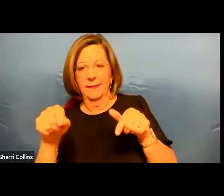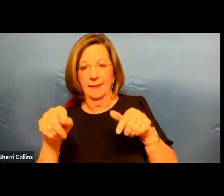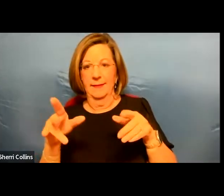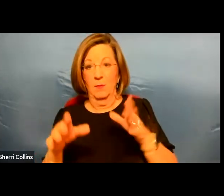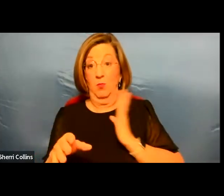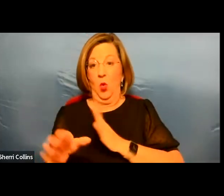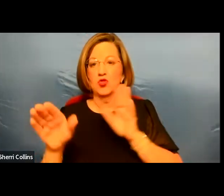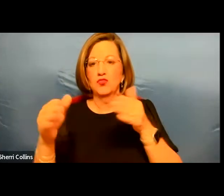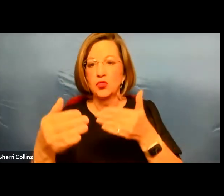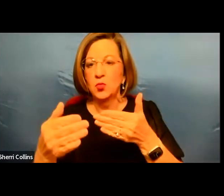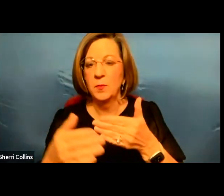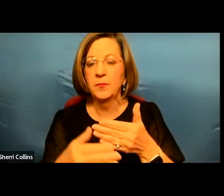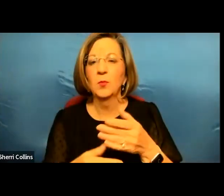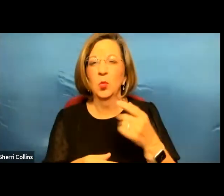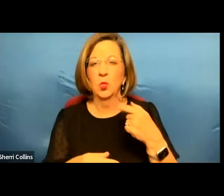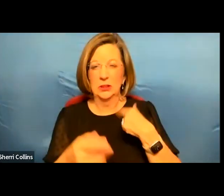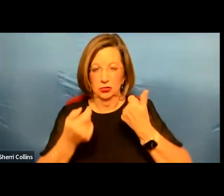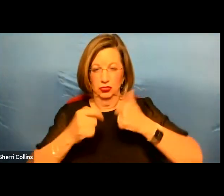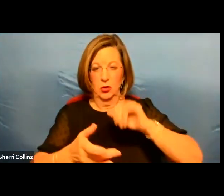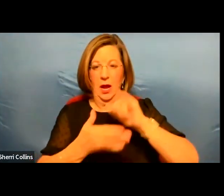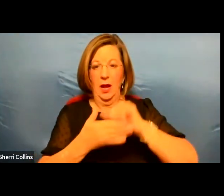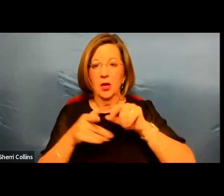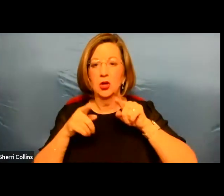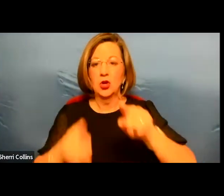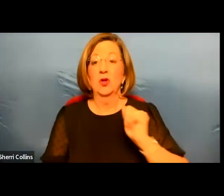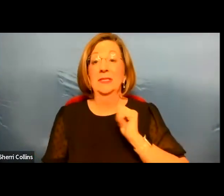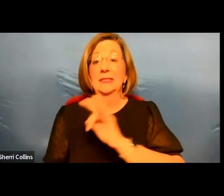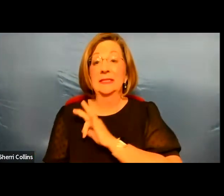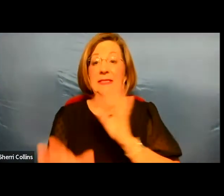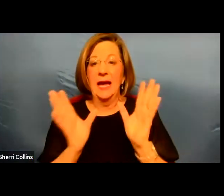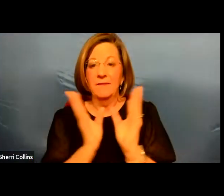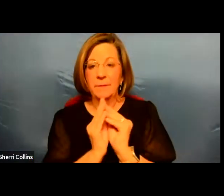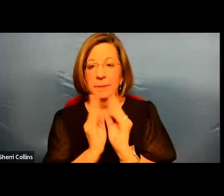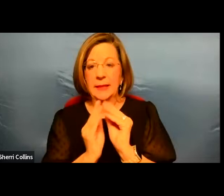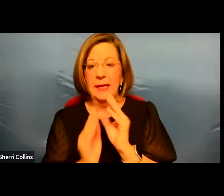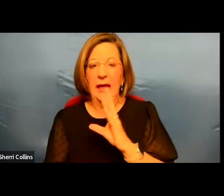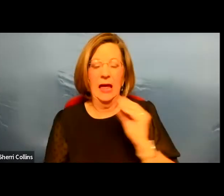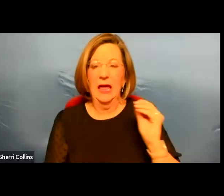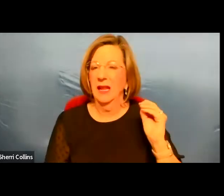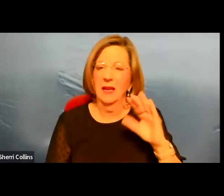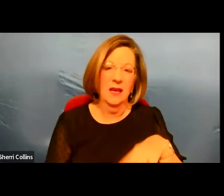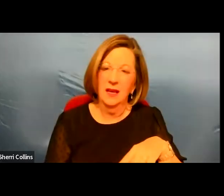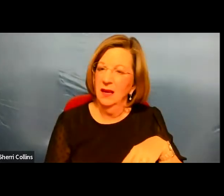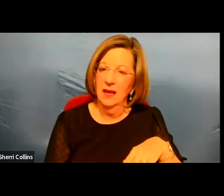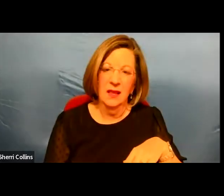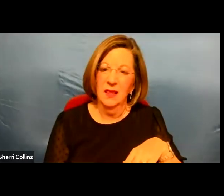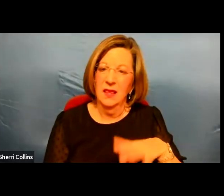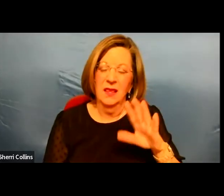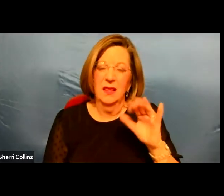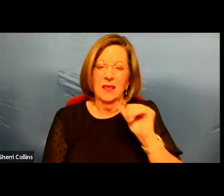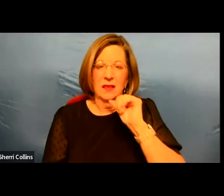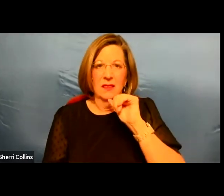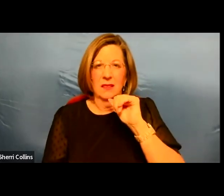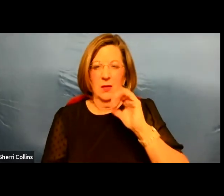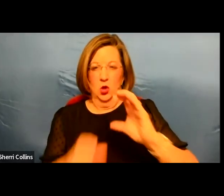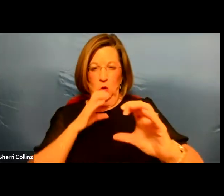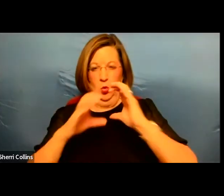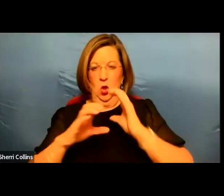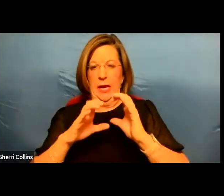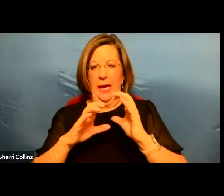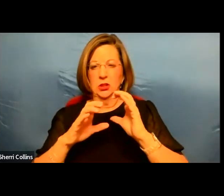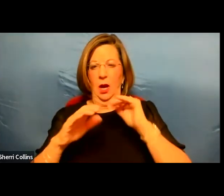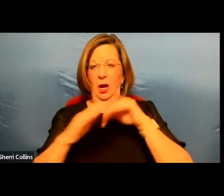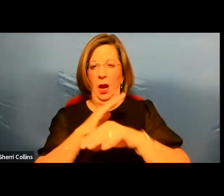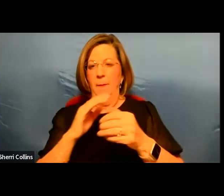folks are remote and some are in the boardroom. And so during our staff meetings, we've